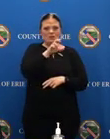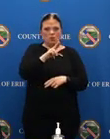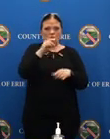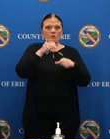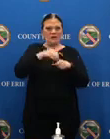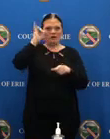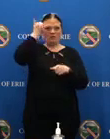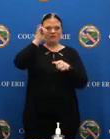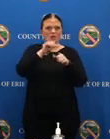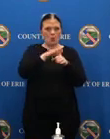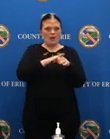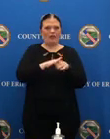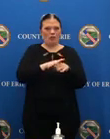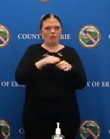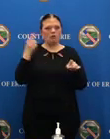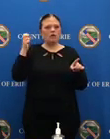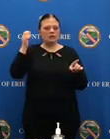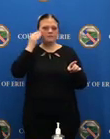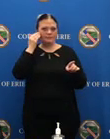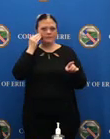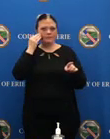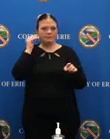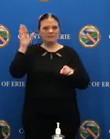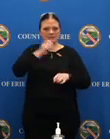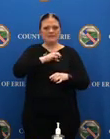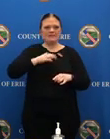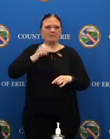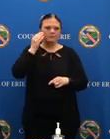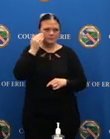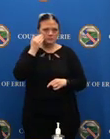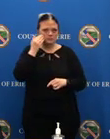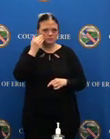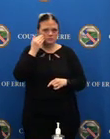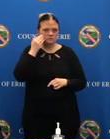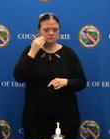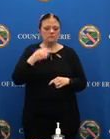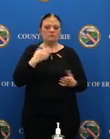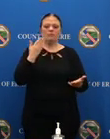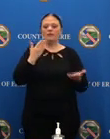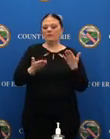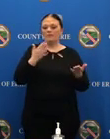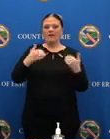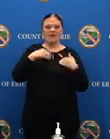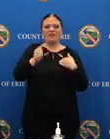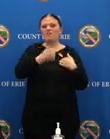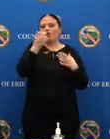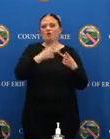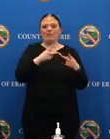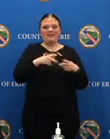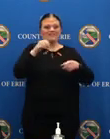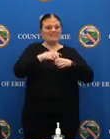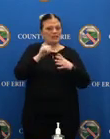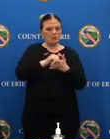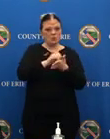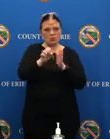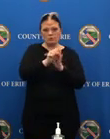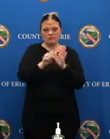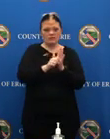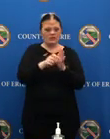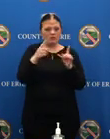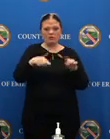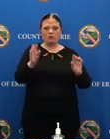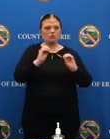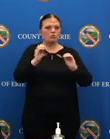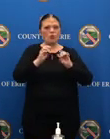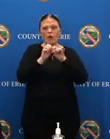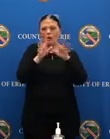area, so he is aware of this. I know his staff is aware of this. There may be other places in New York State where they don't have the outbreak